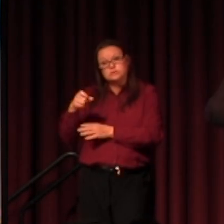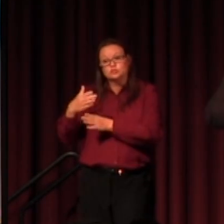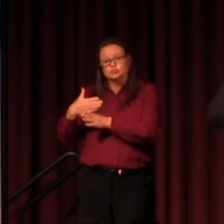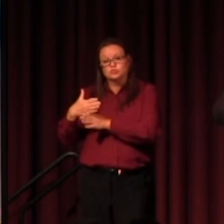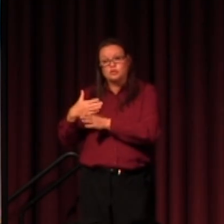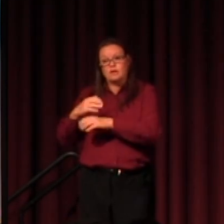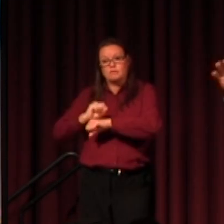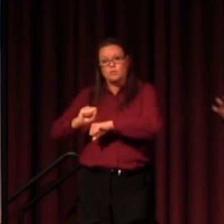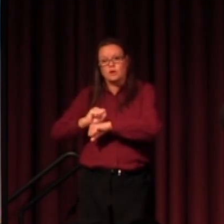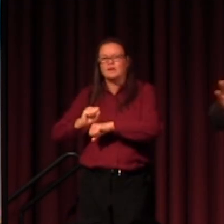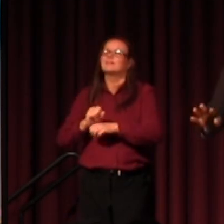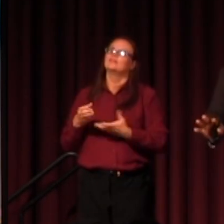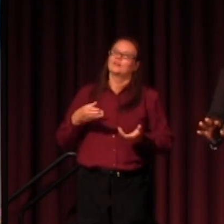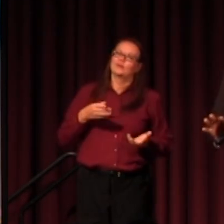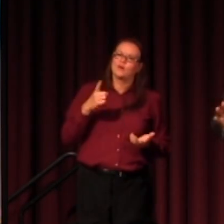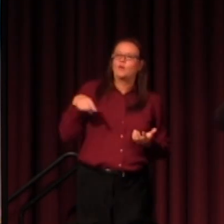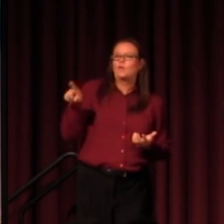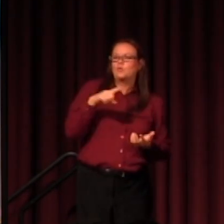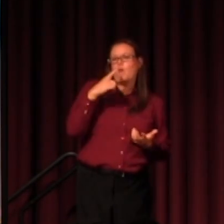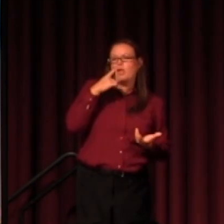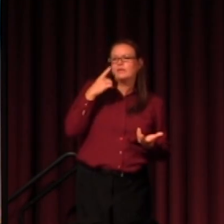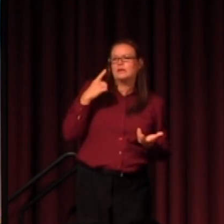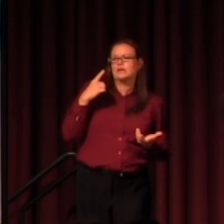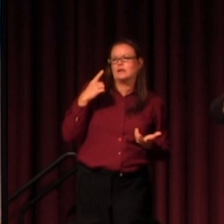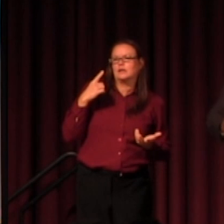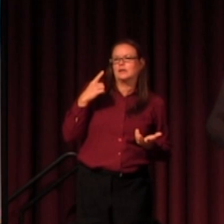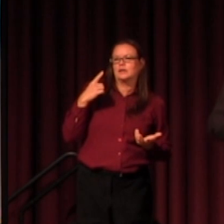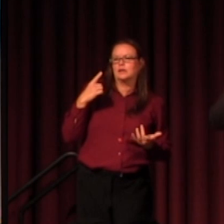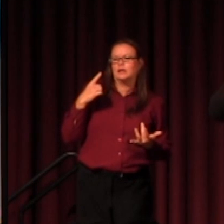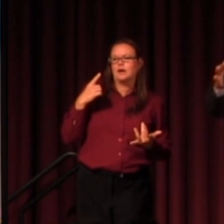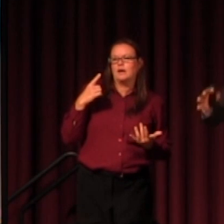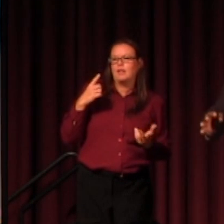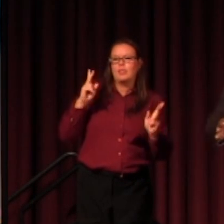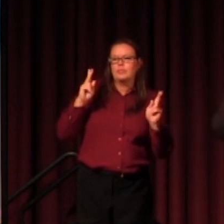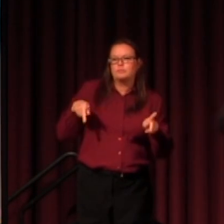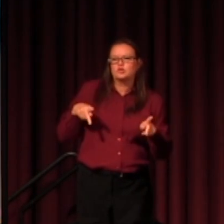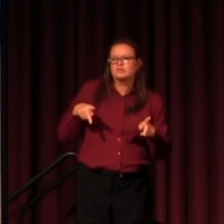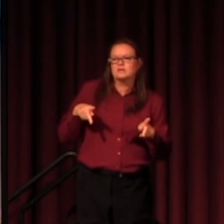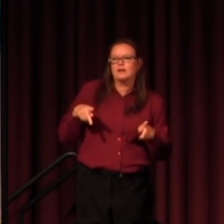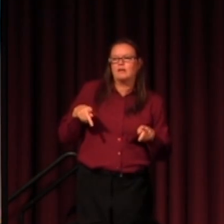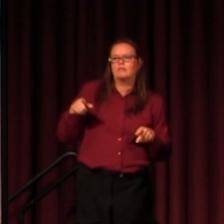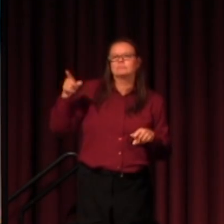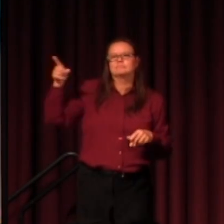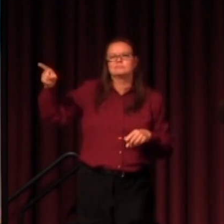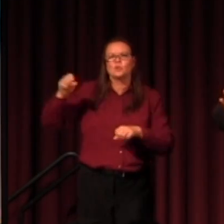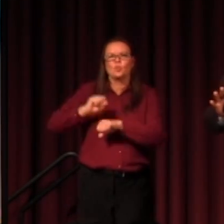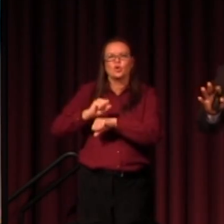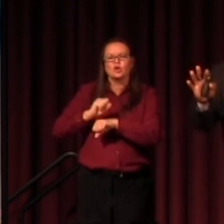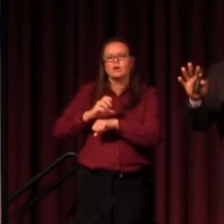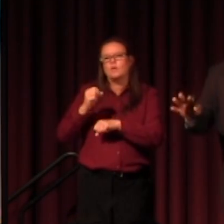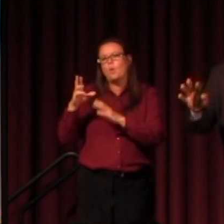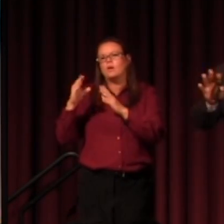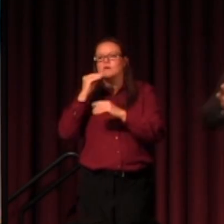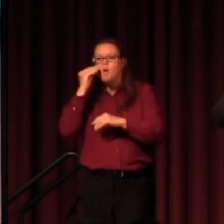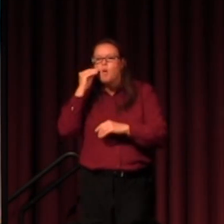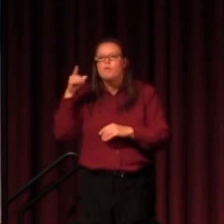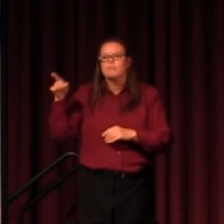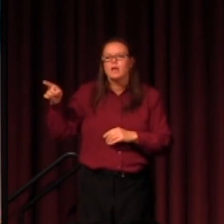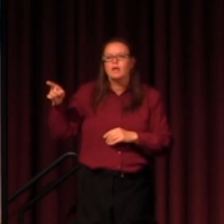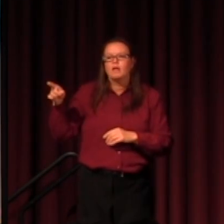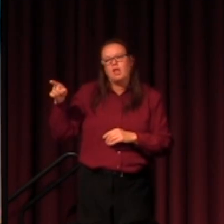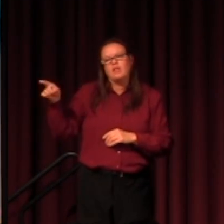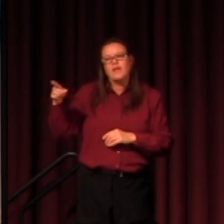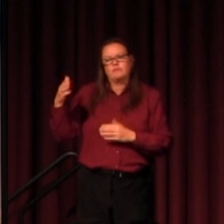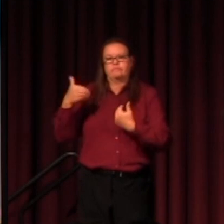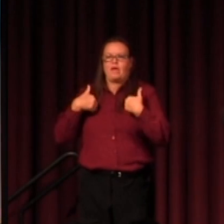I know y'all probably think that there's somebody back at home or where you work or at City Hall or someplace else who is more in the inner